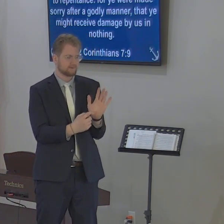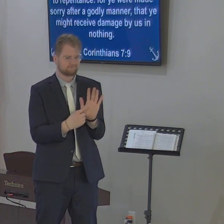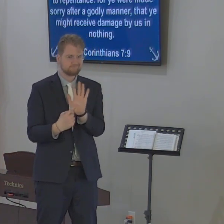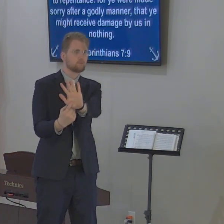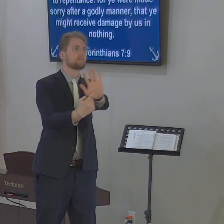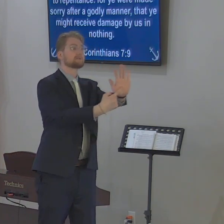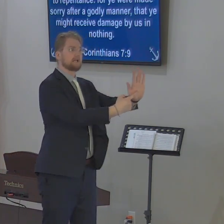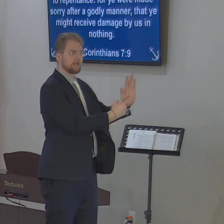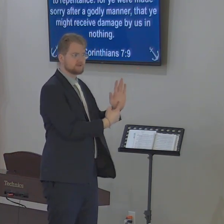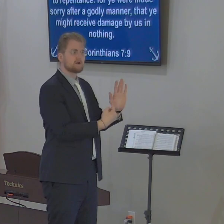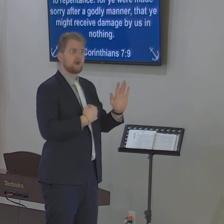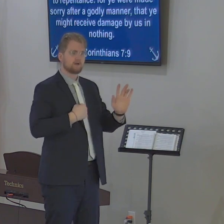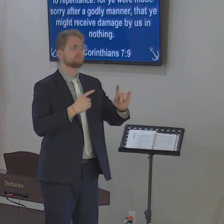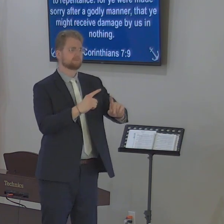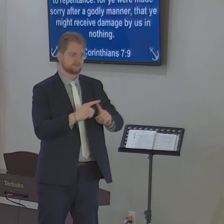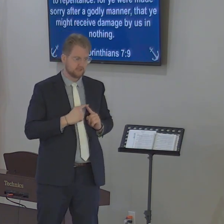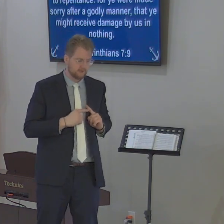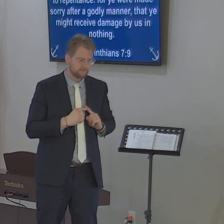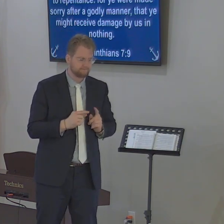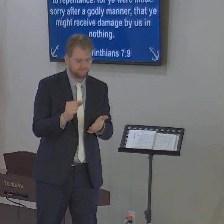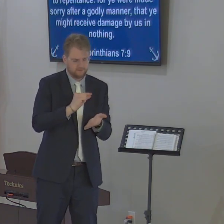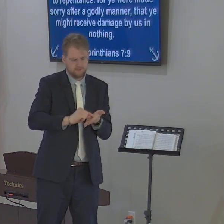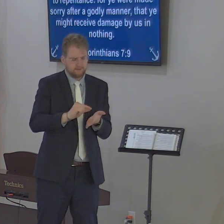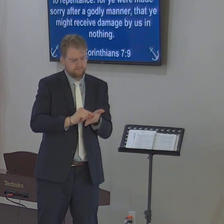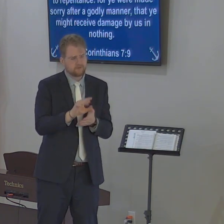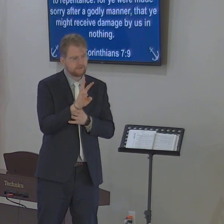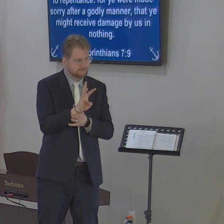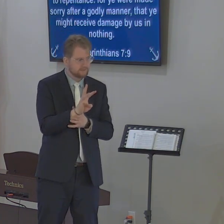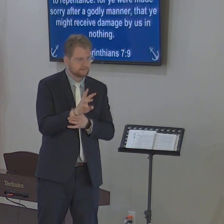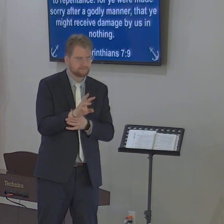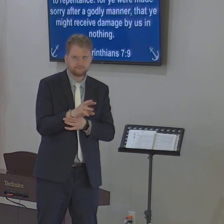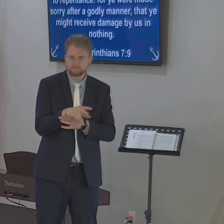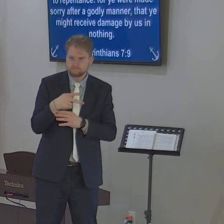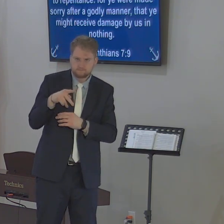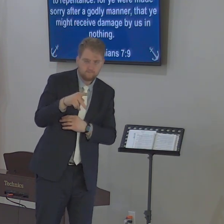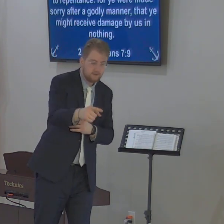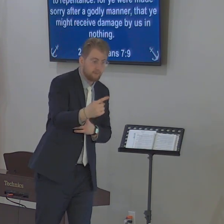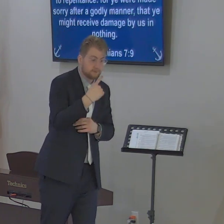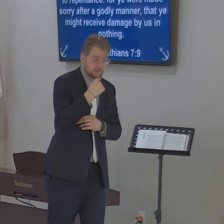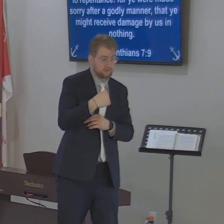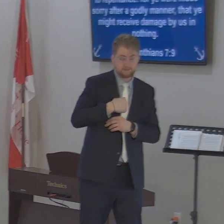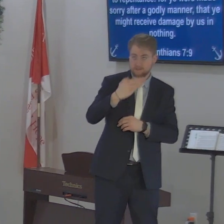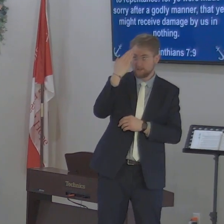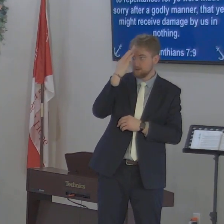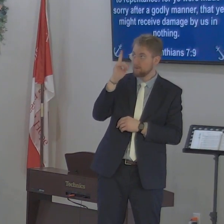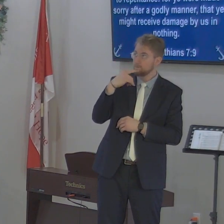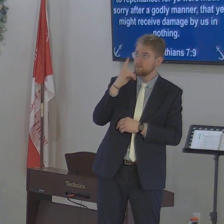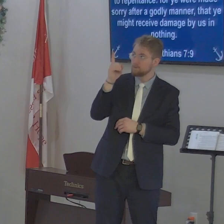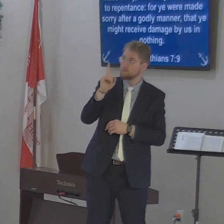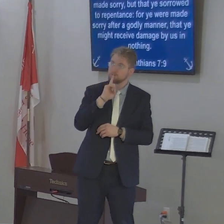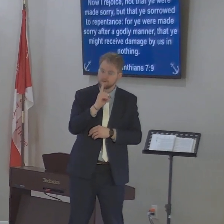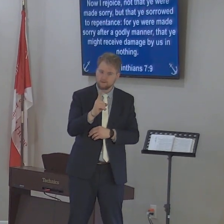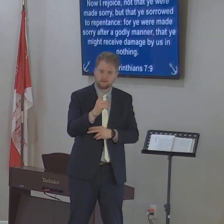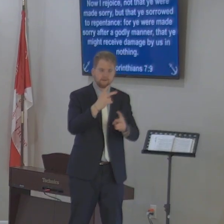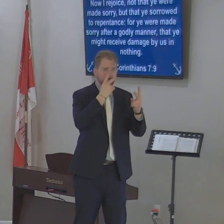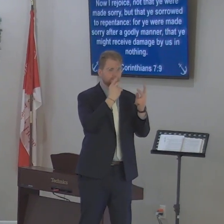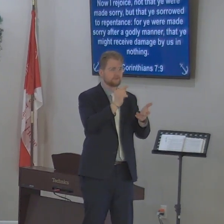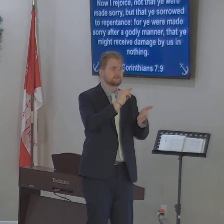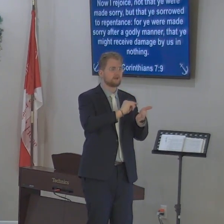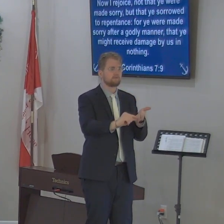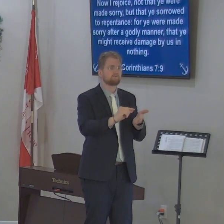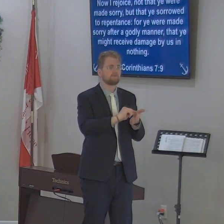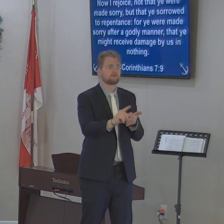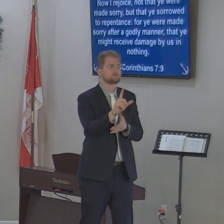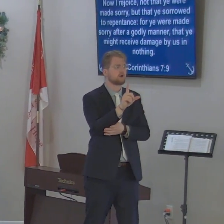6, he says, oh, I know who you are. And you'll see later in verse 20, there was fruits, evidence